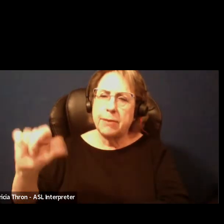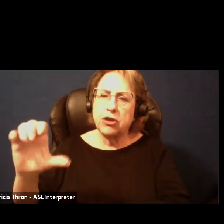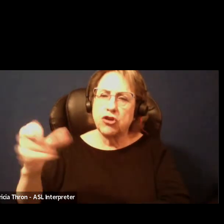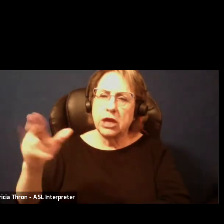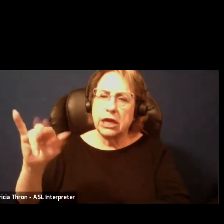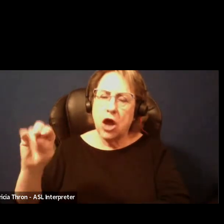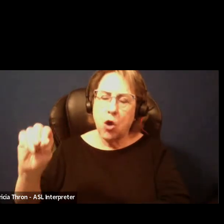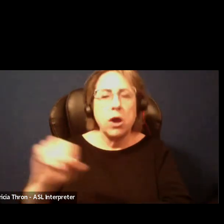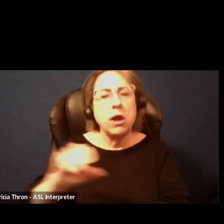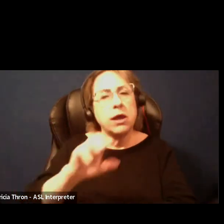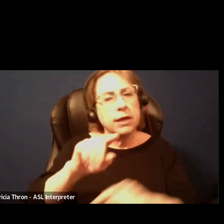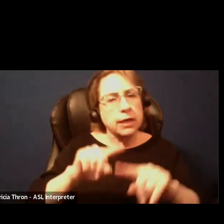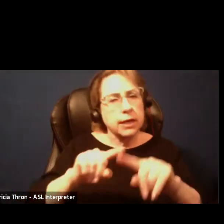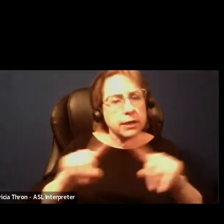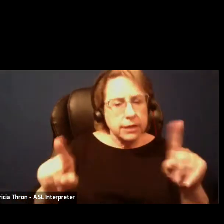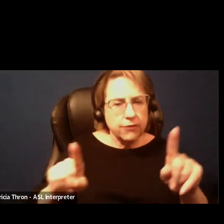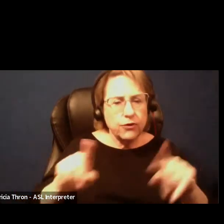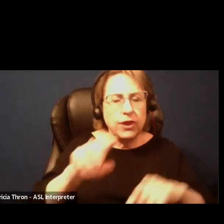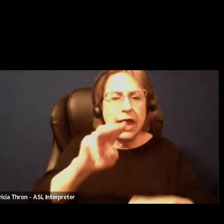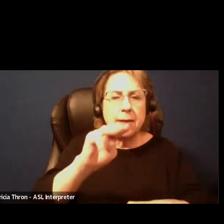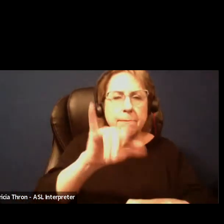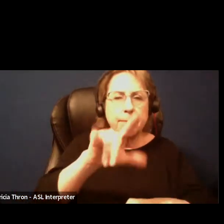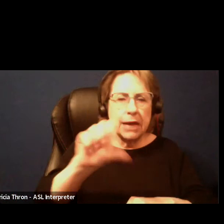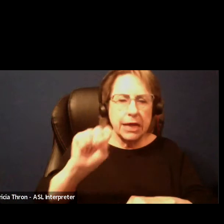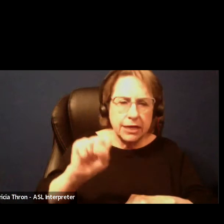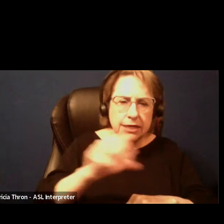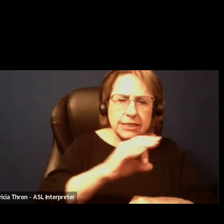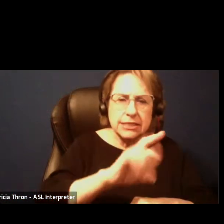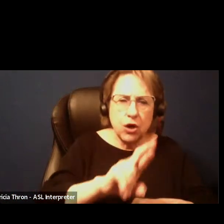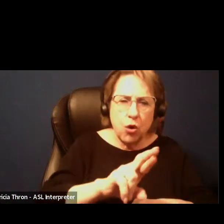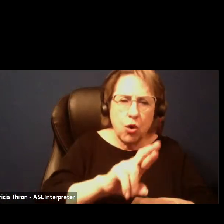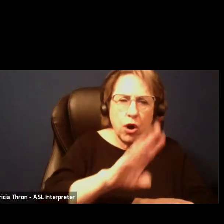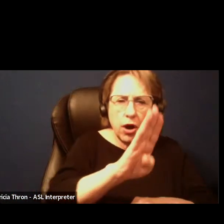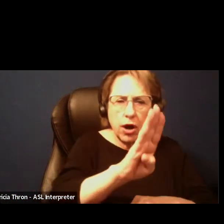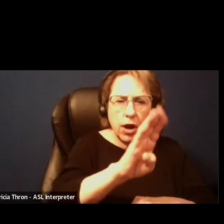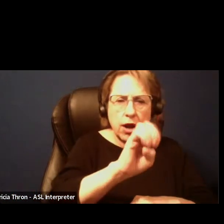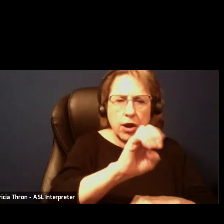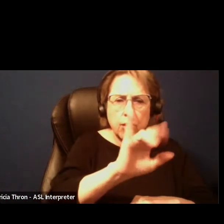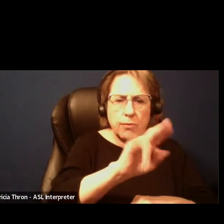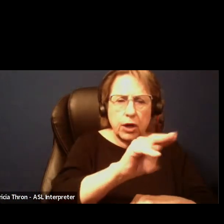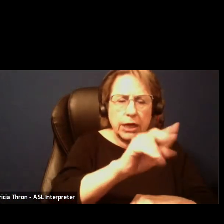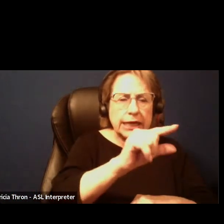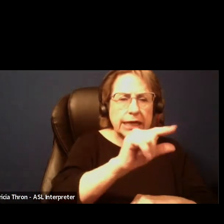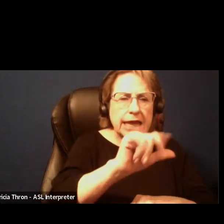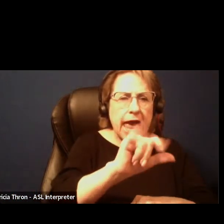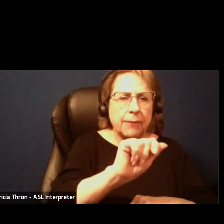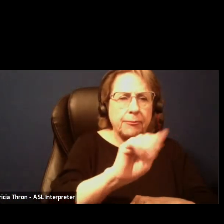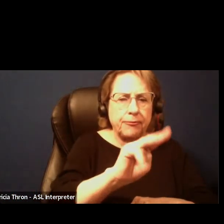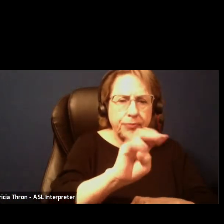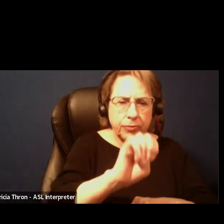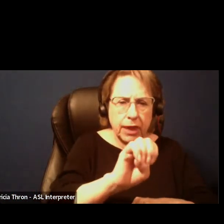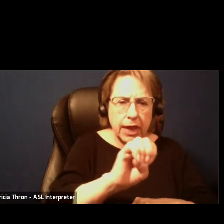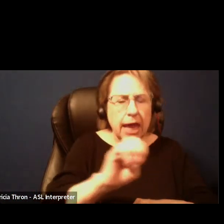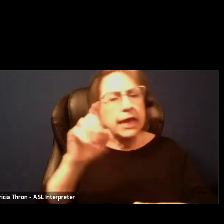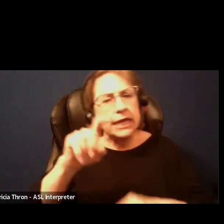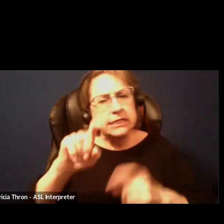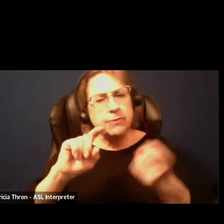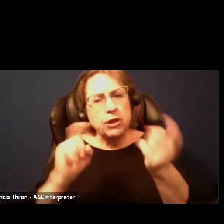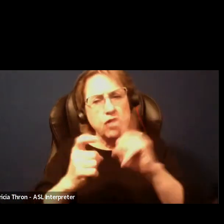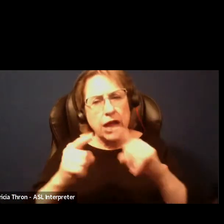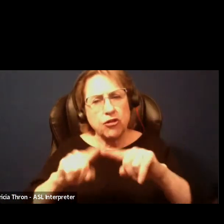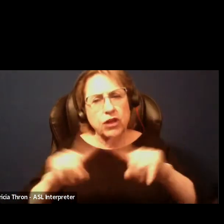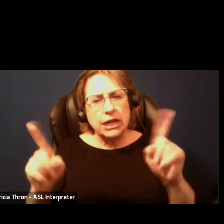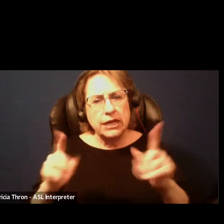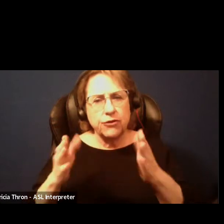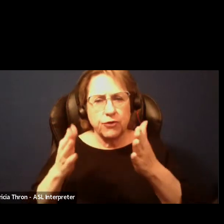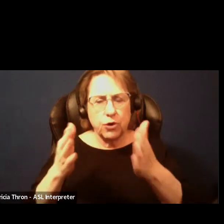Burlingame. Maybe because that needs to, and maybe because those are the things that can be changed in a different way. So